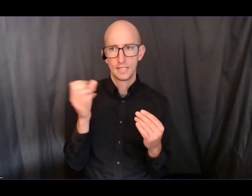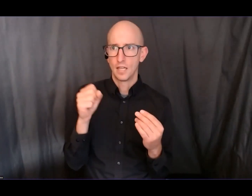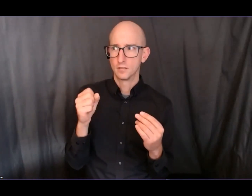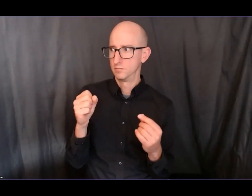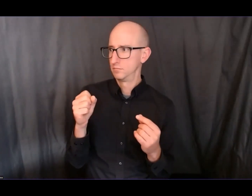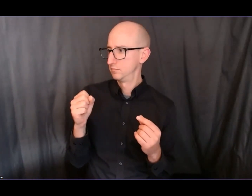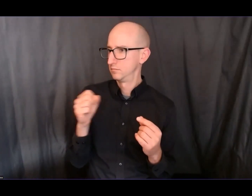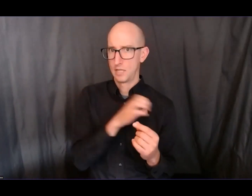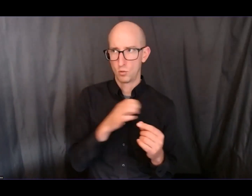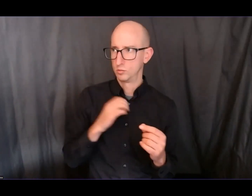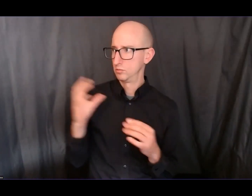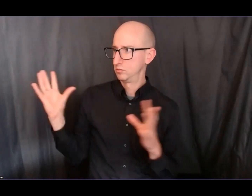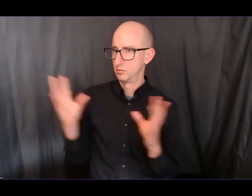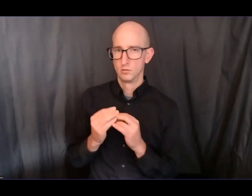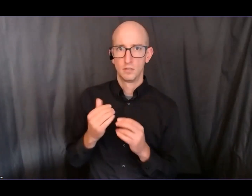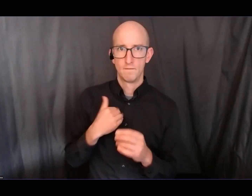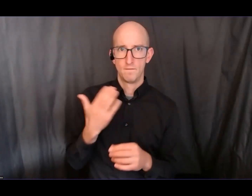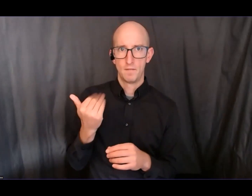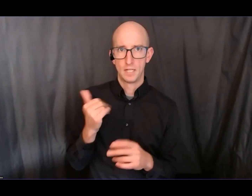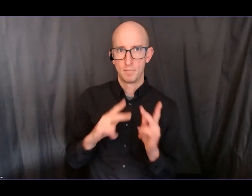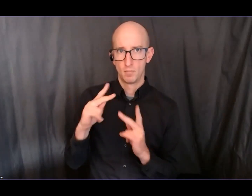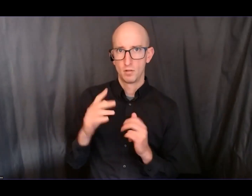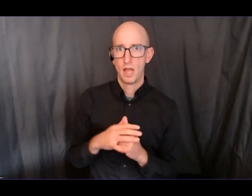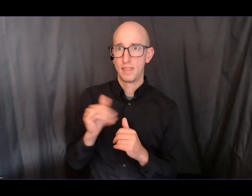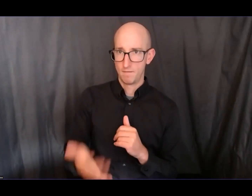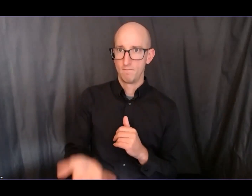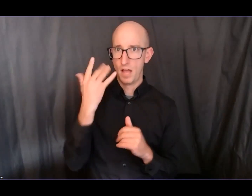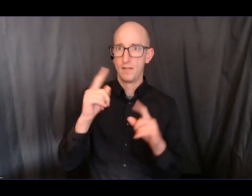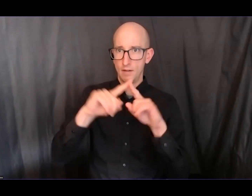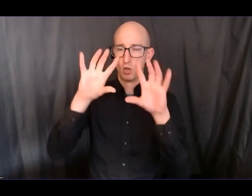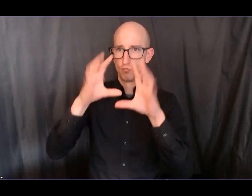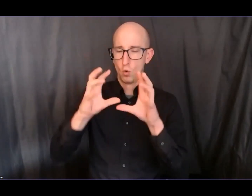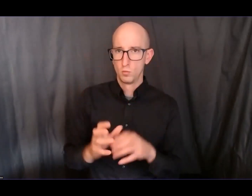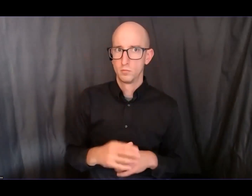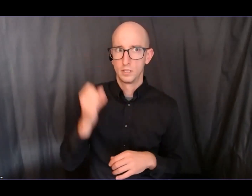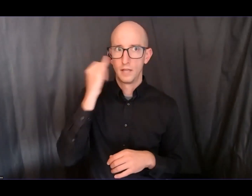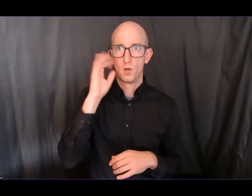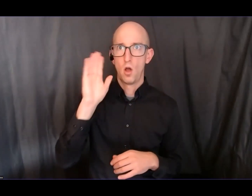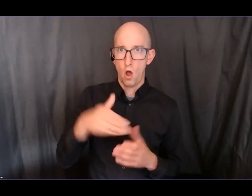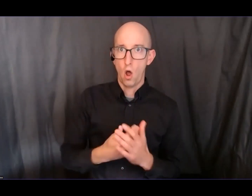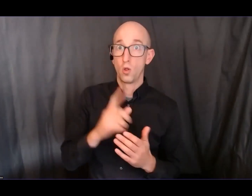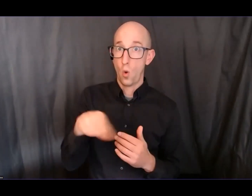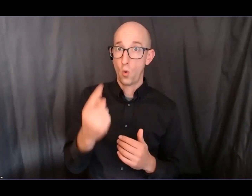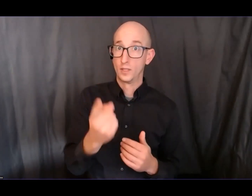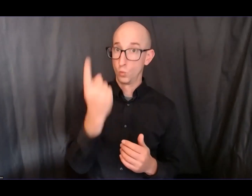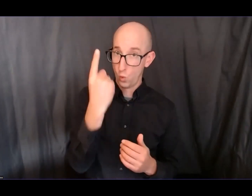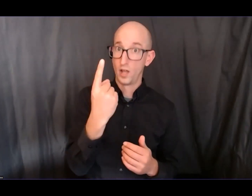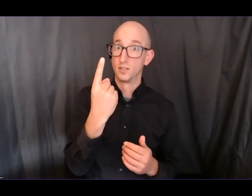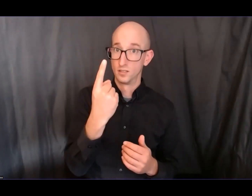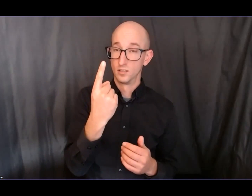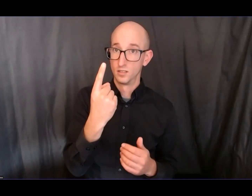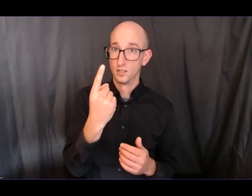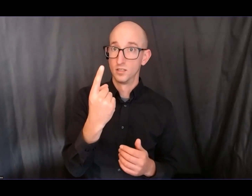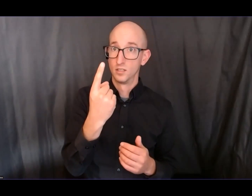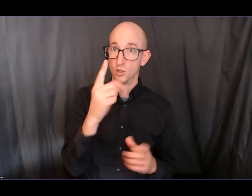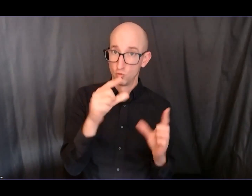us. That's 5 different groups. If we all were only in one, that would be 3 people, and all of those things are a